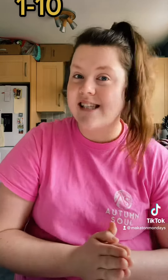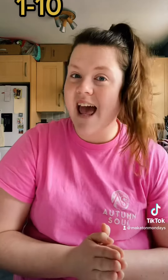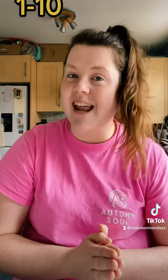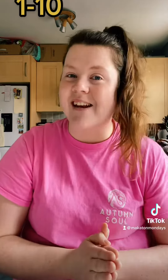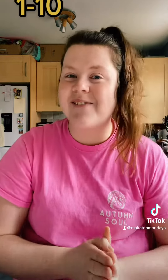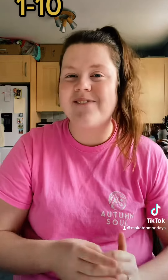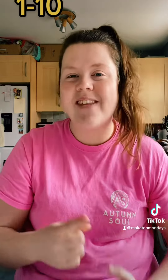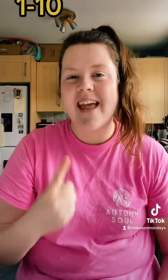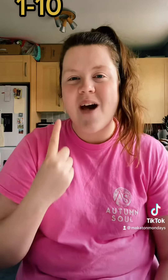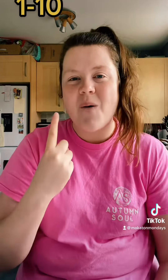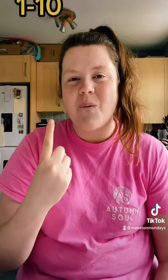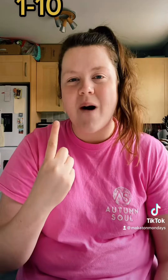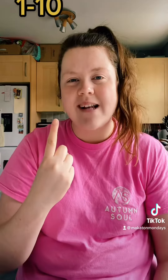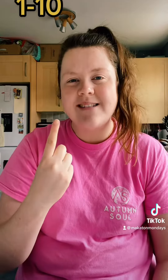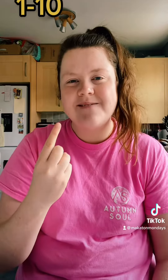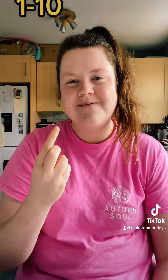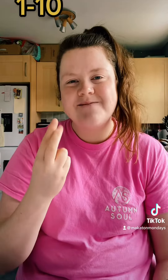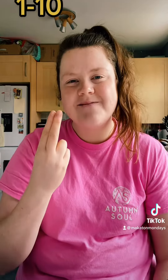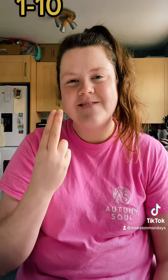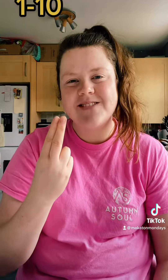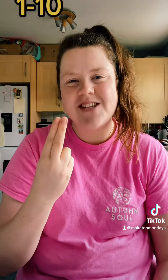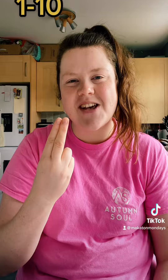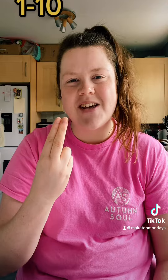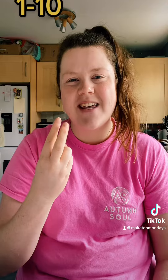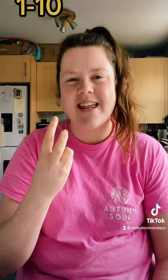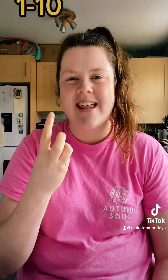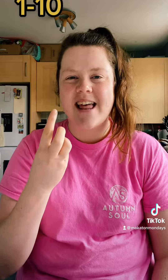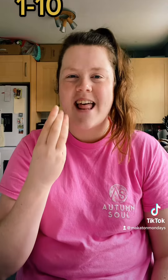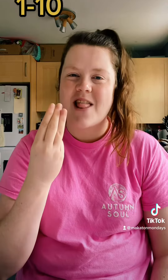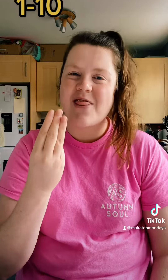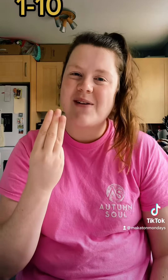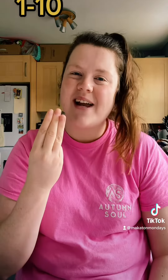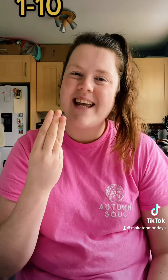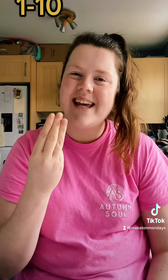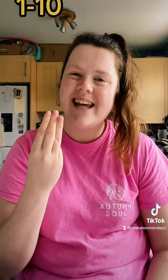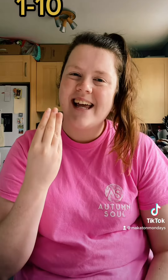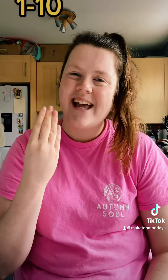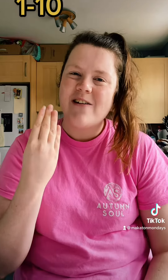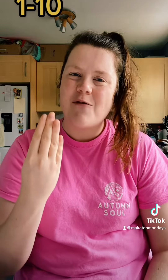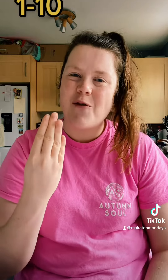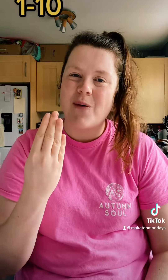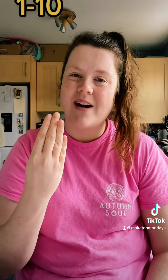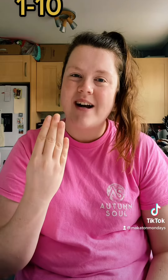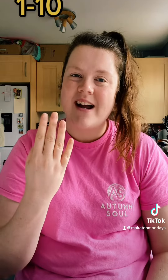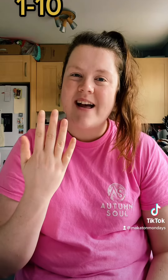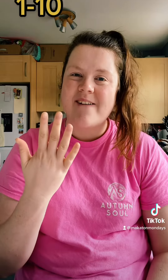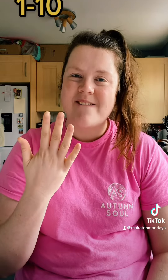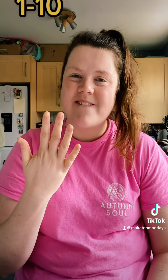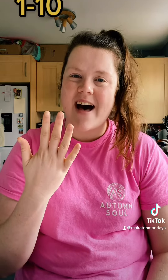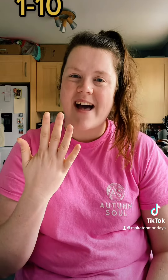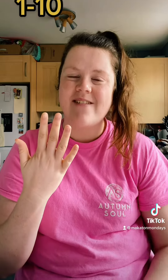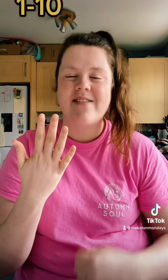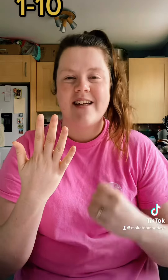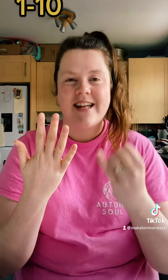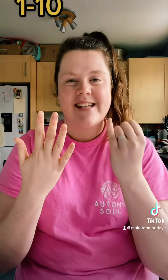10. 1, 2, 3, 4, 5,